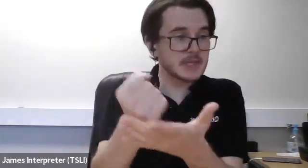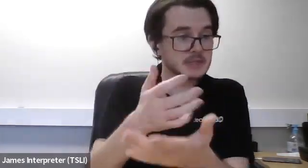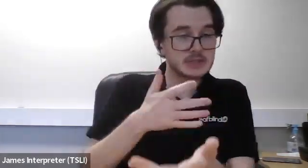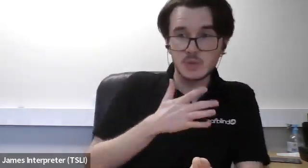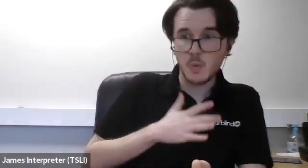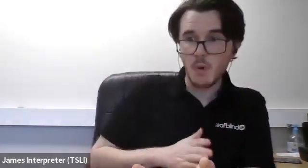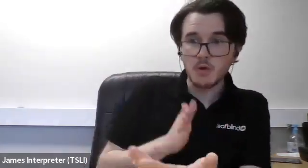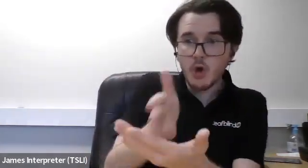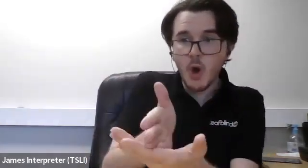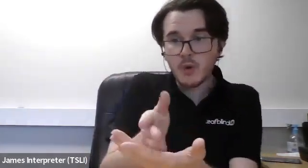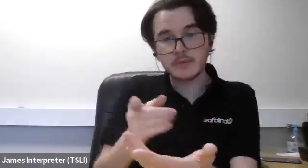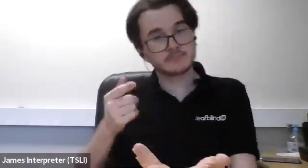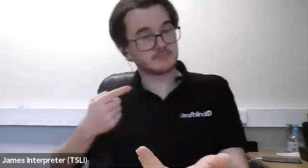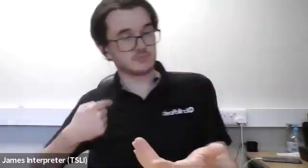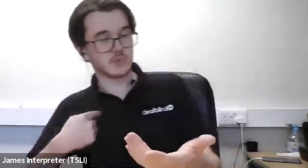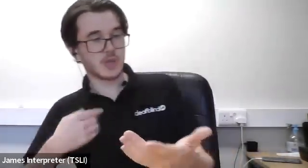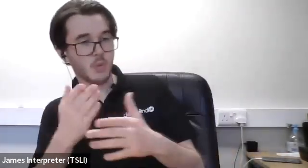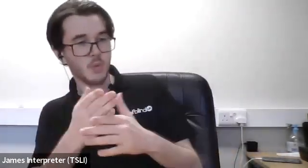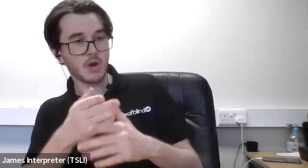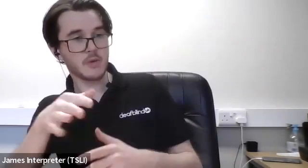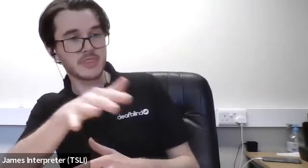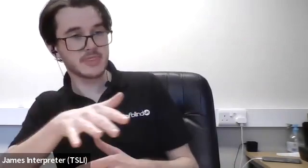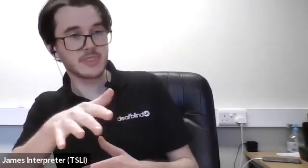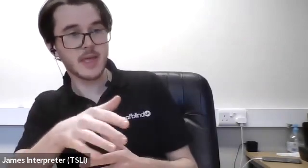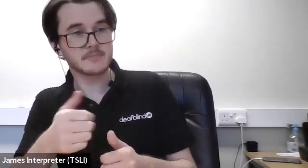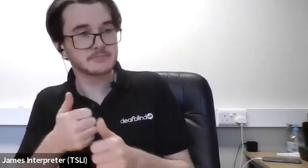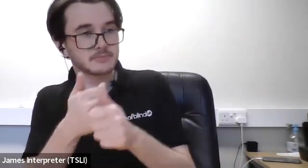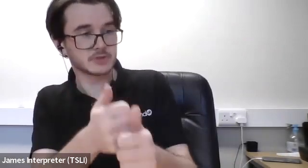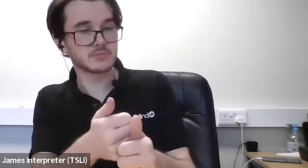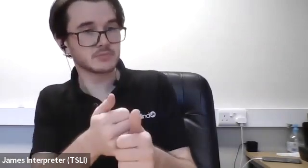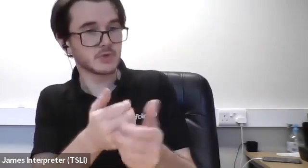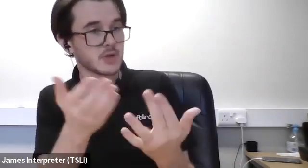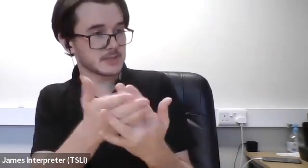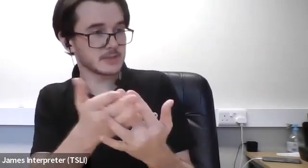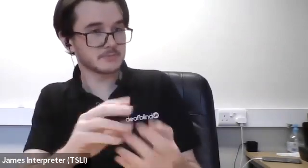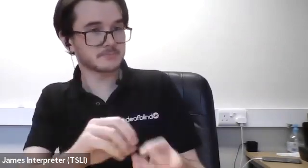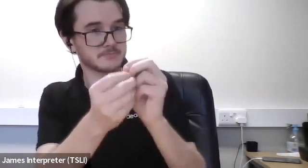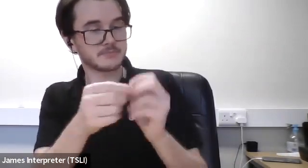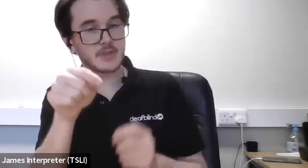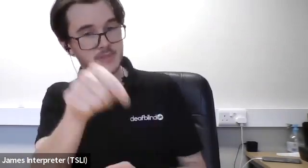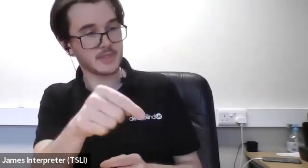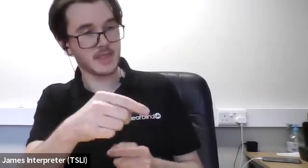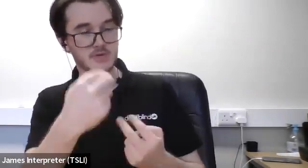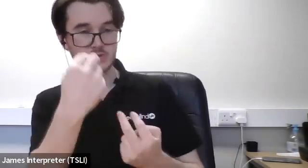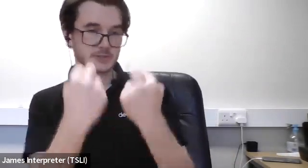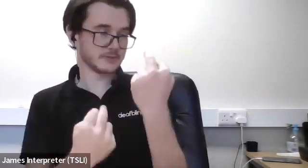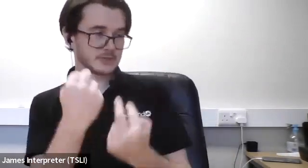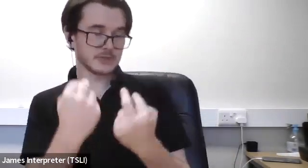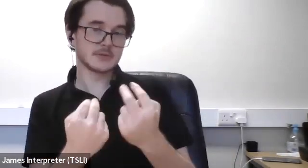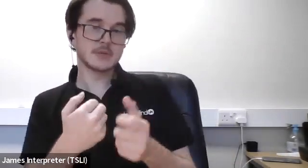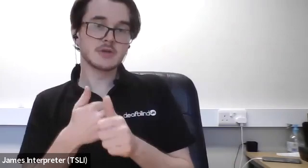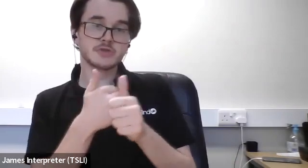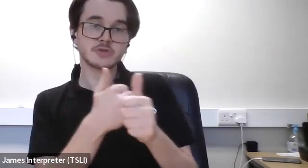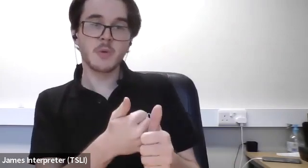objective. That DeafBlind Friendly package is a detailed self-assessment and support package that helps